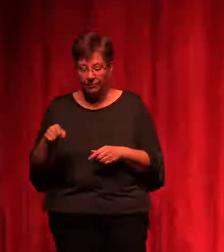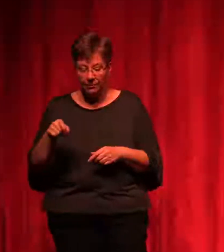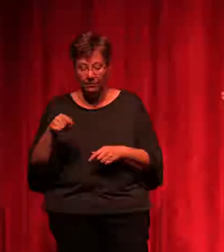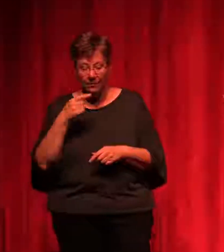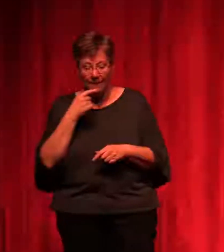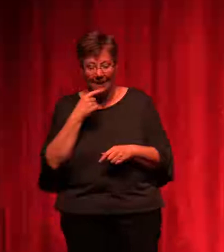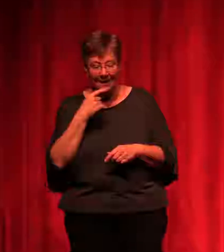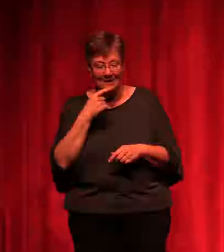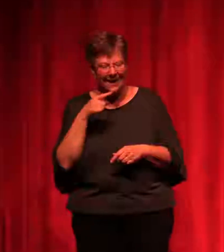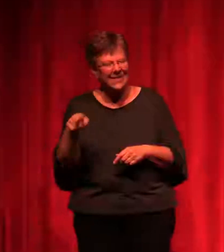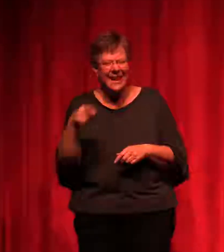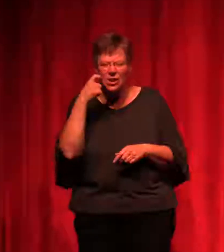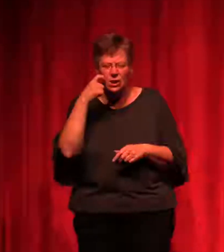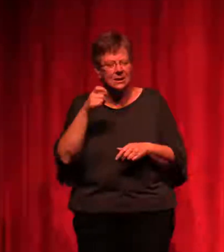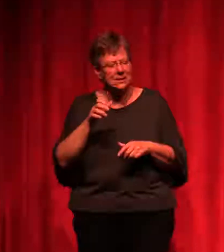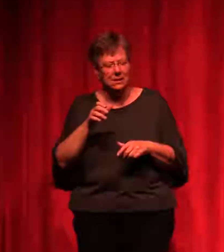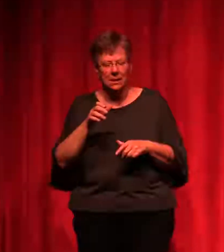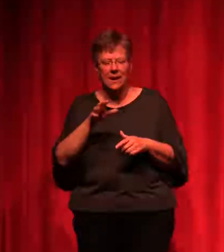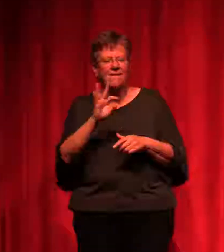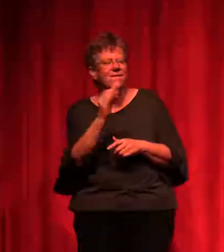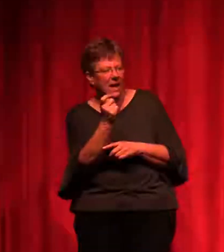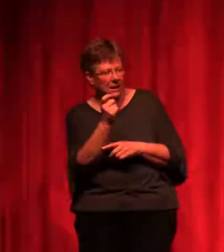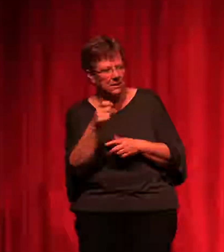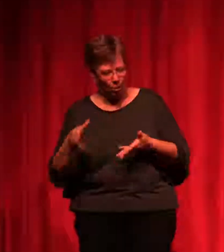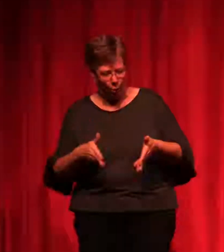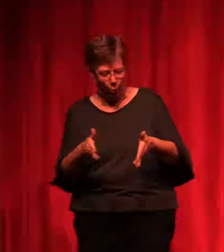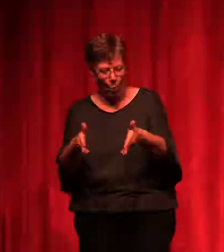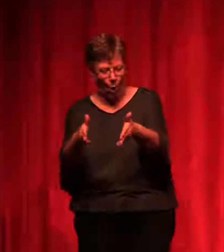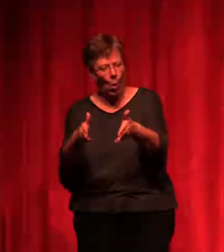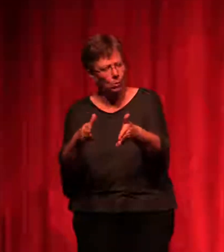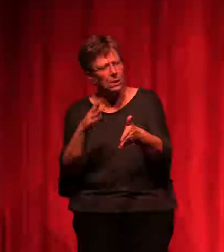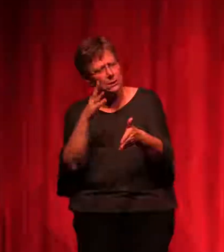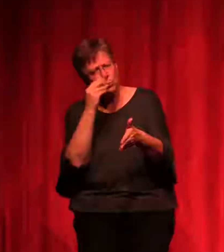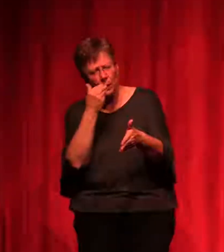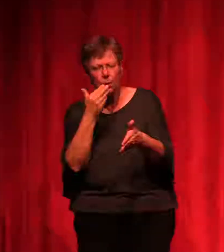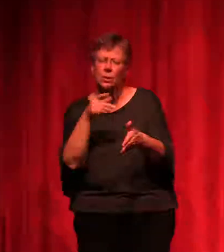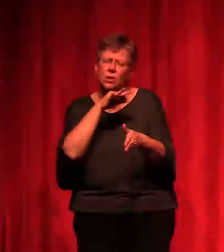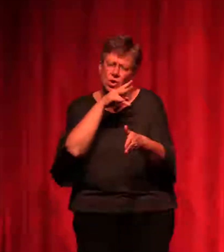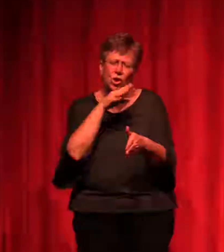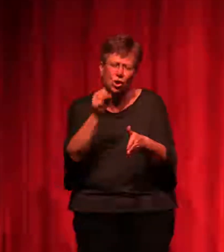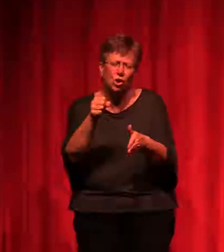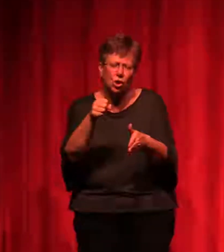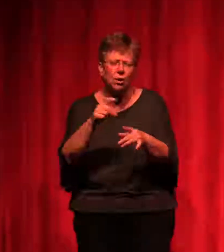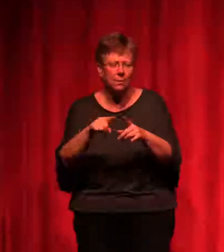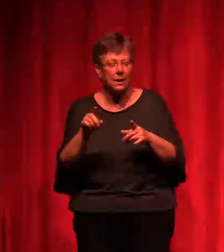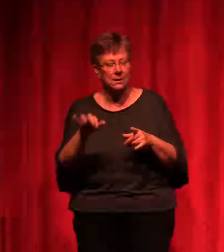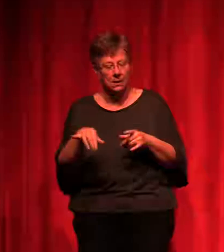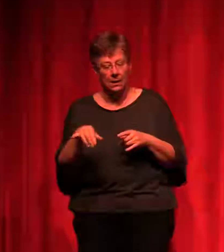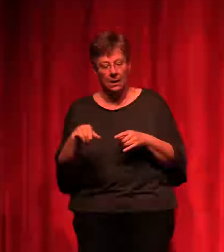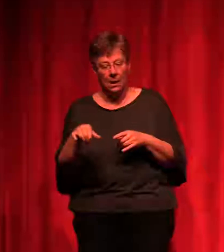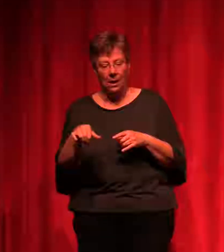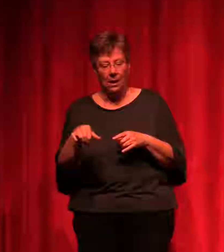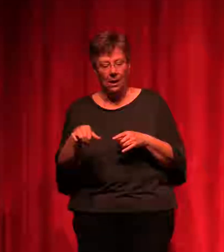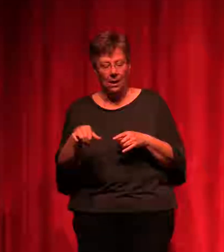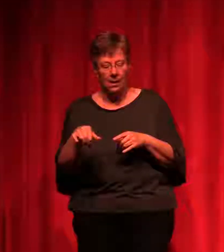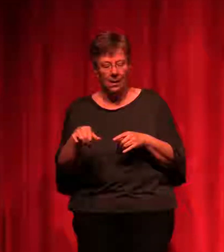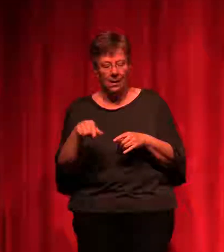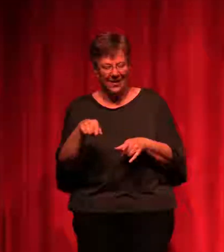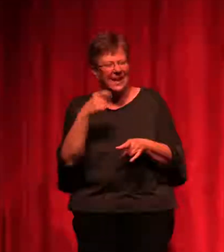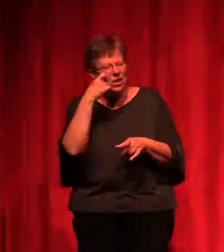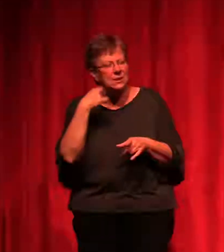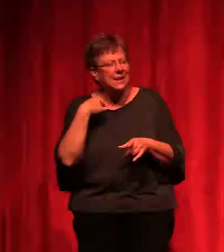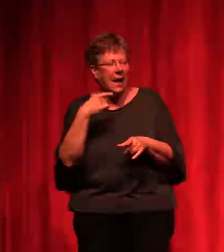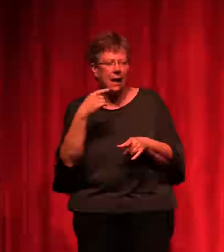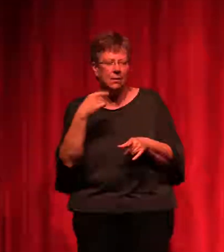they just plowed it, and it's in pretty good shape. The Baja 1000 is a really rugged motorcycle race